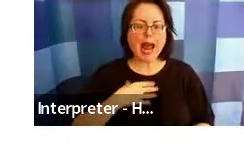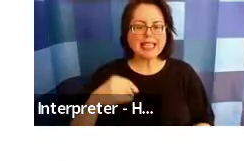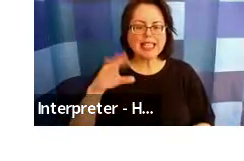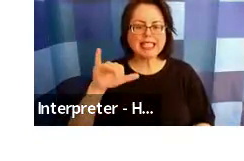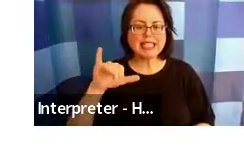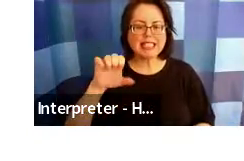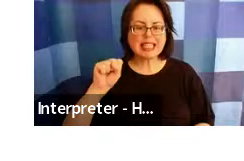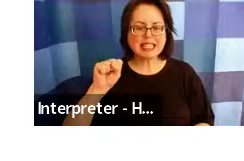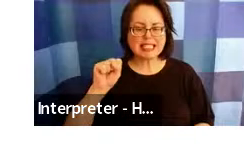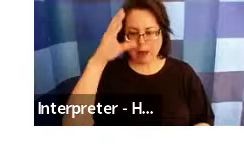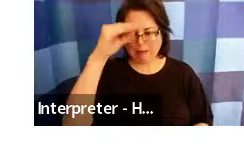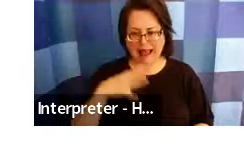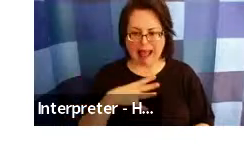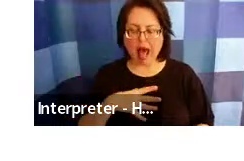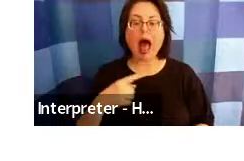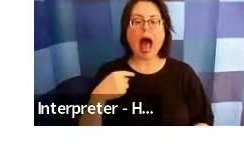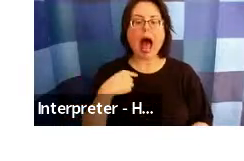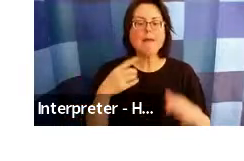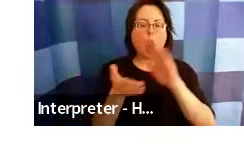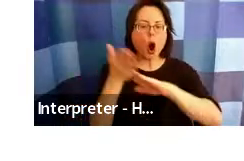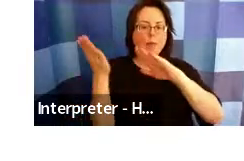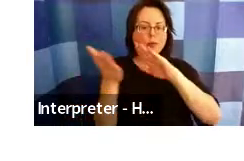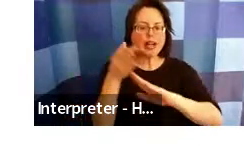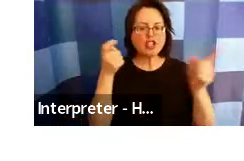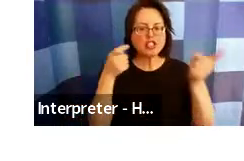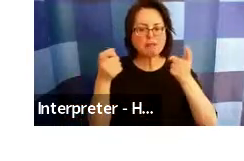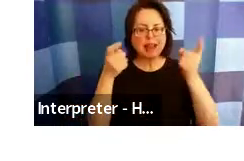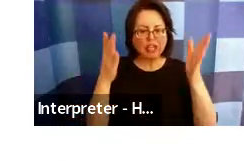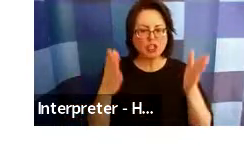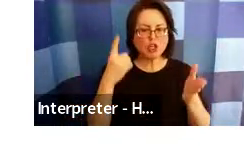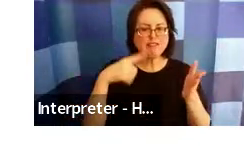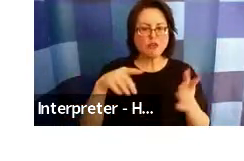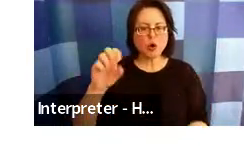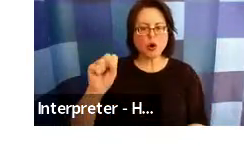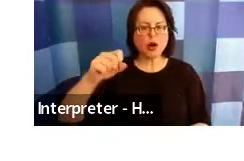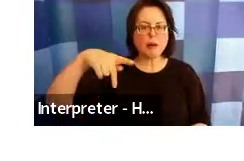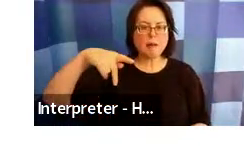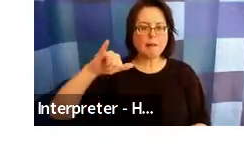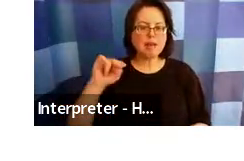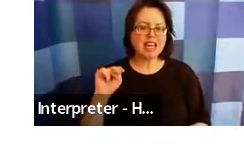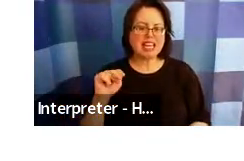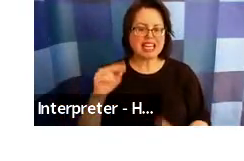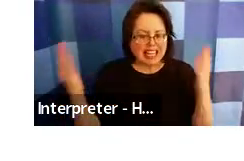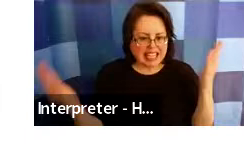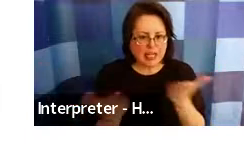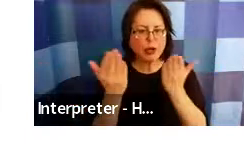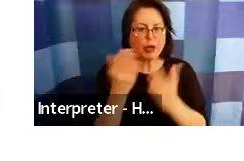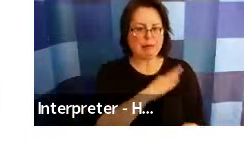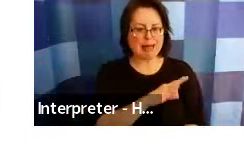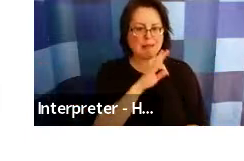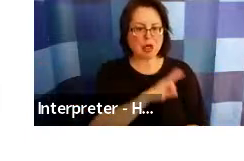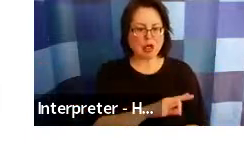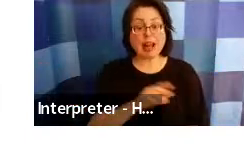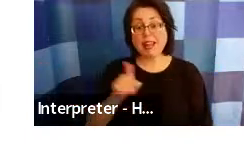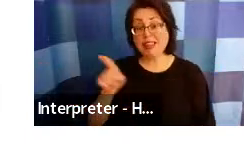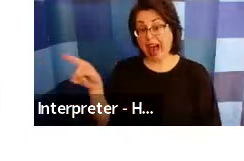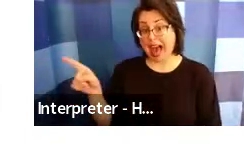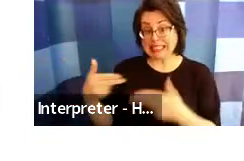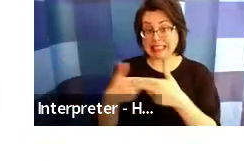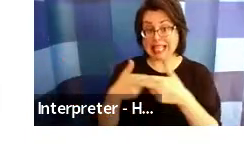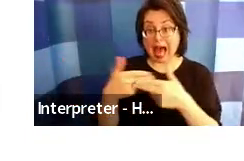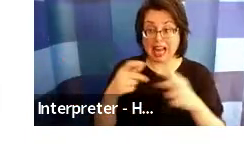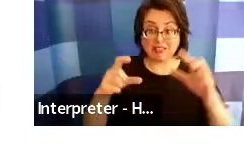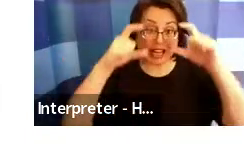am the operations manager for SPIN here in Pittsburgh. On the slide, I am wearing glasses